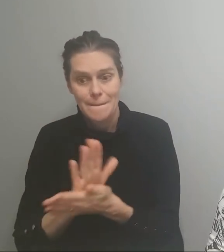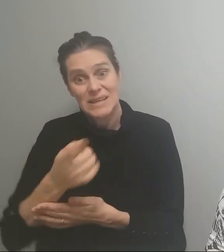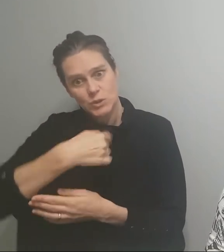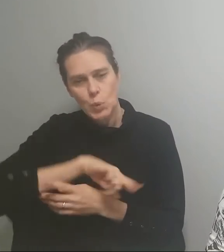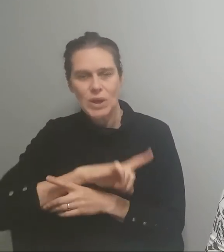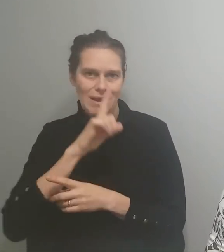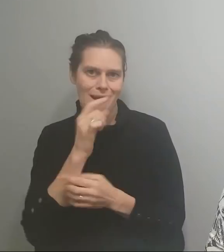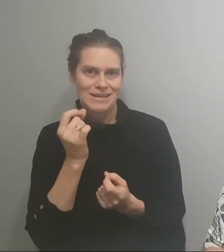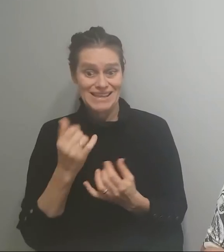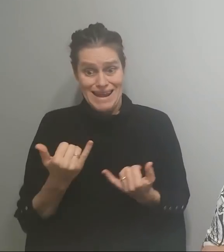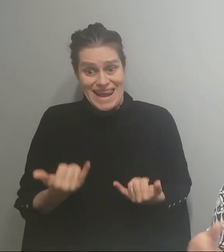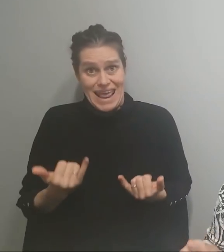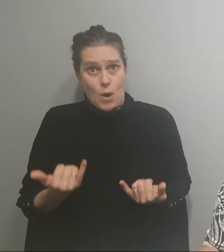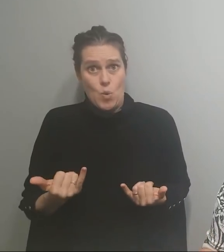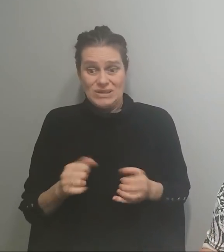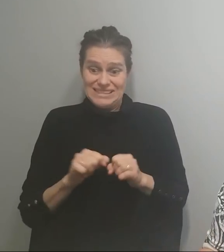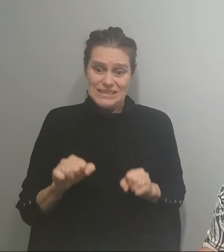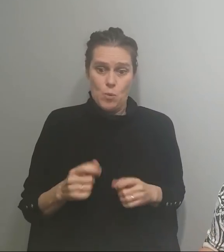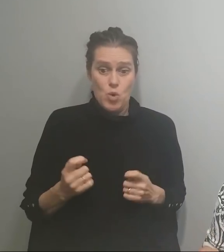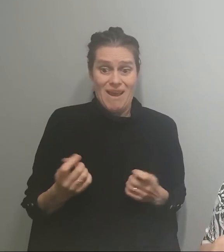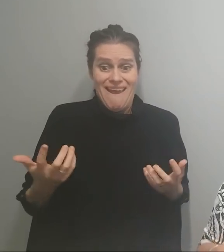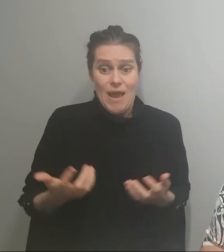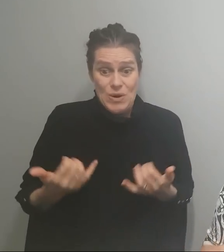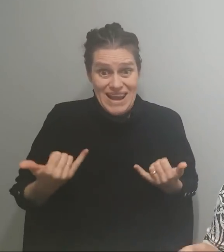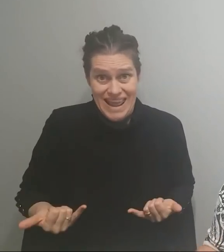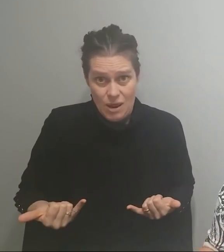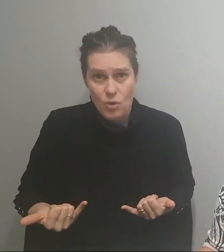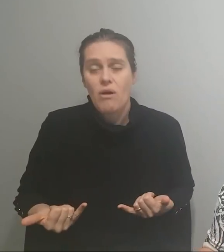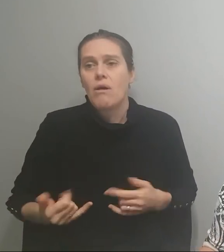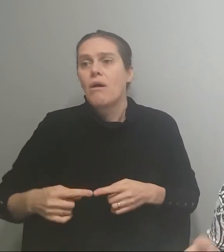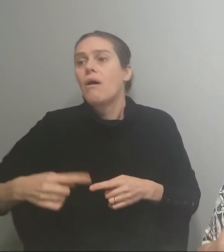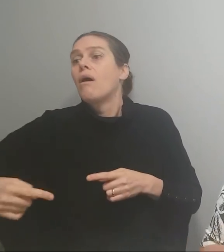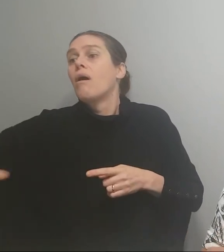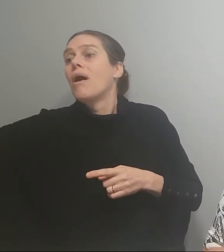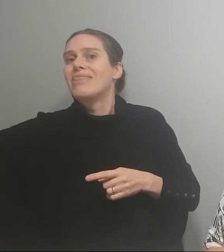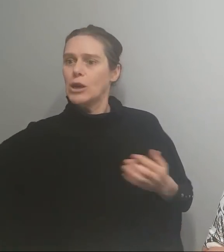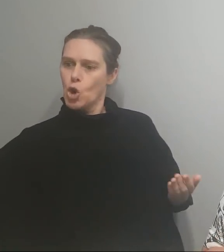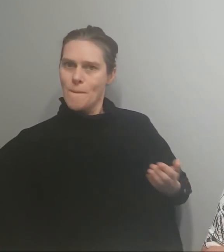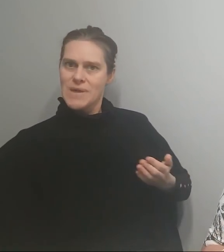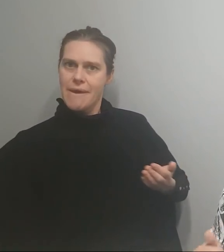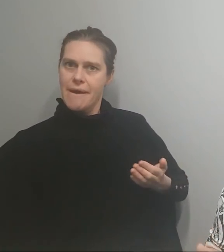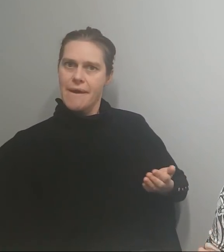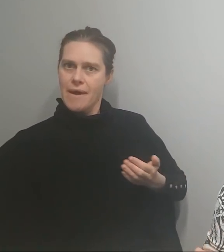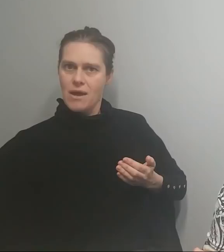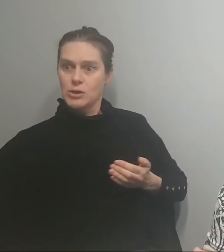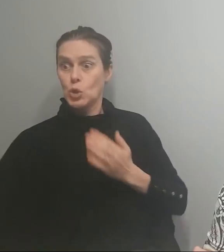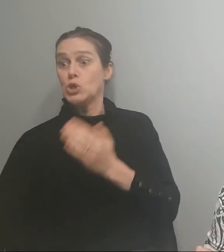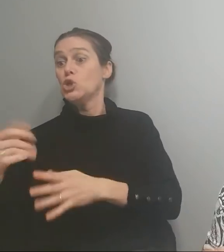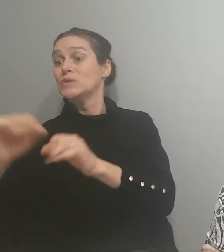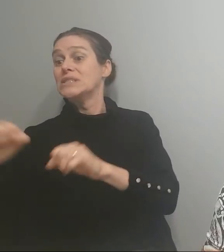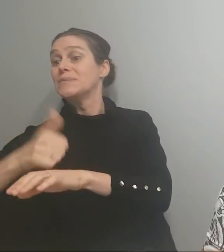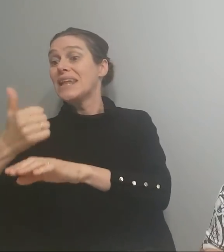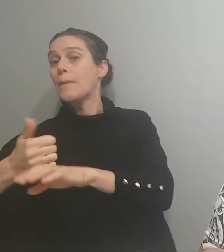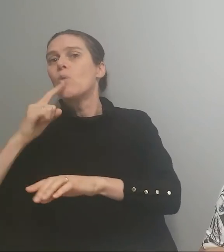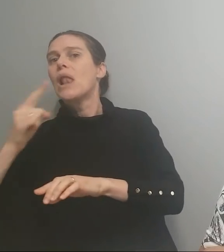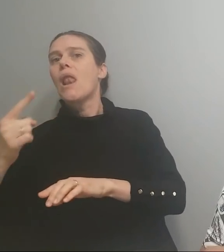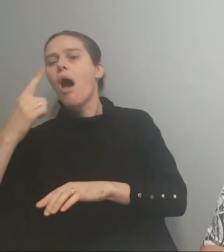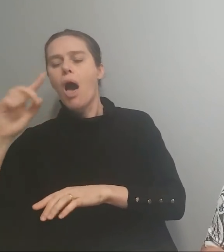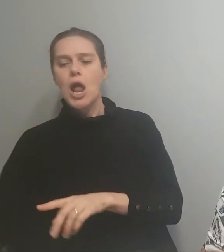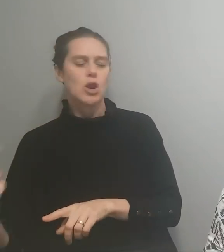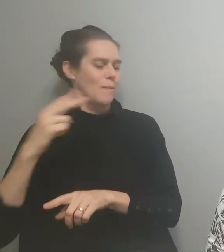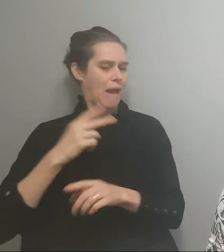working now, so that we'll be able to go back and can compare how things are working under the new system. There